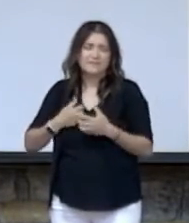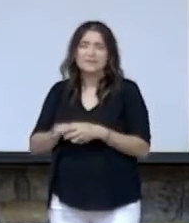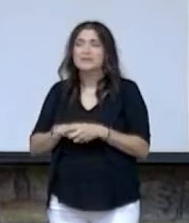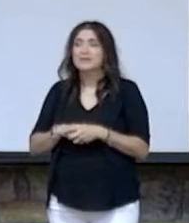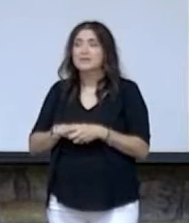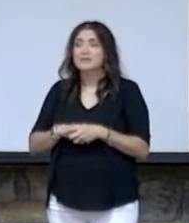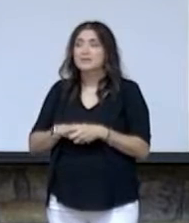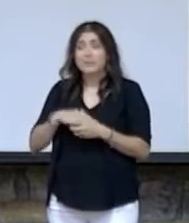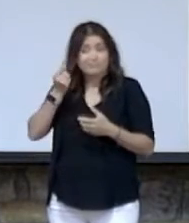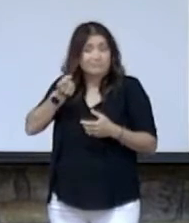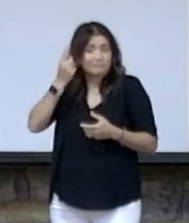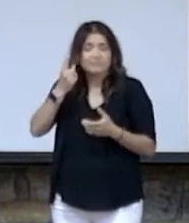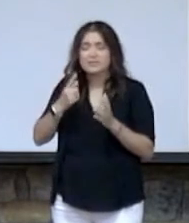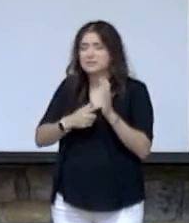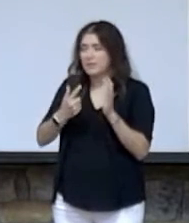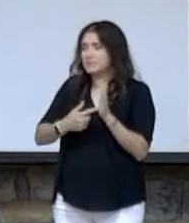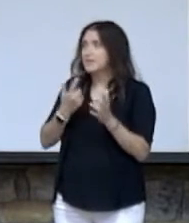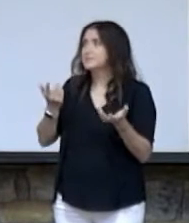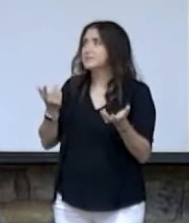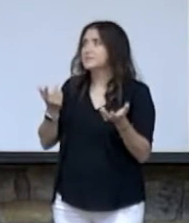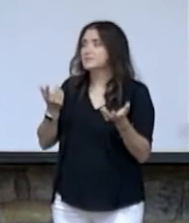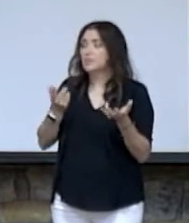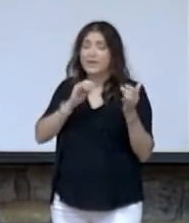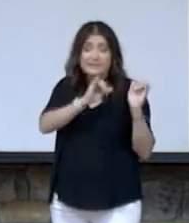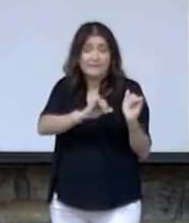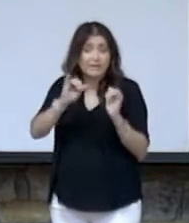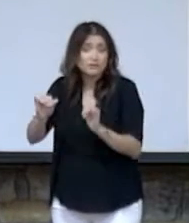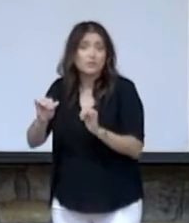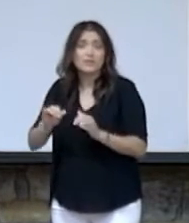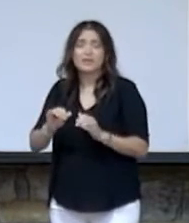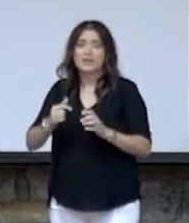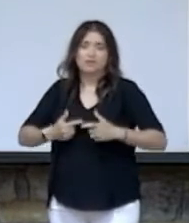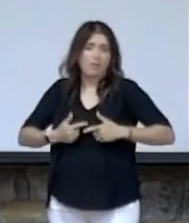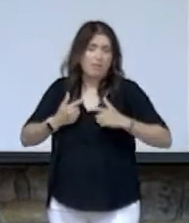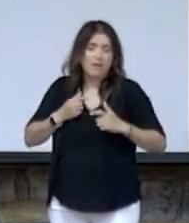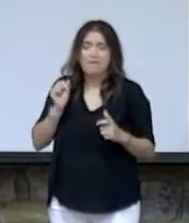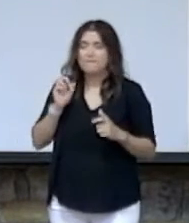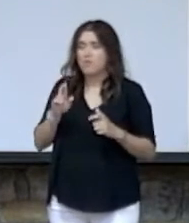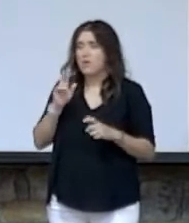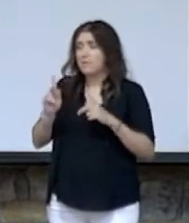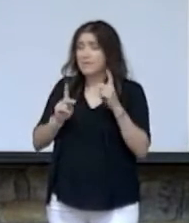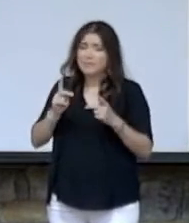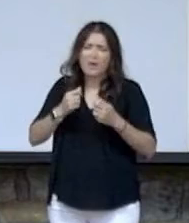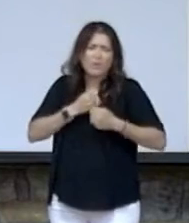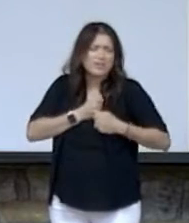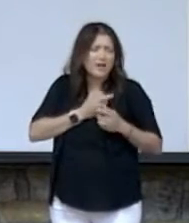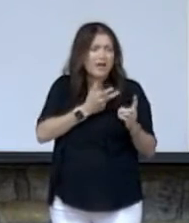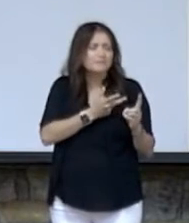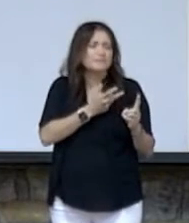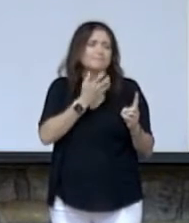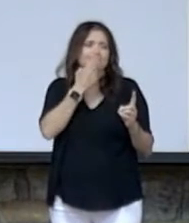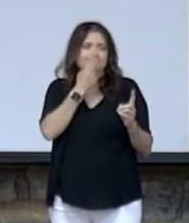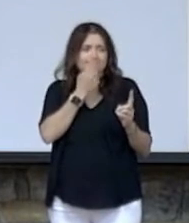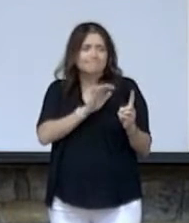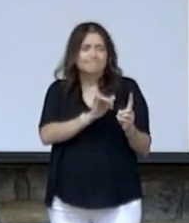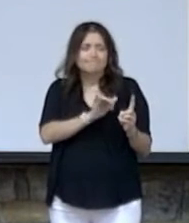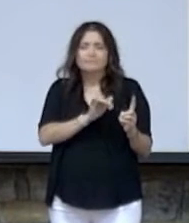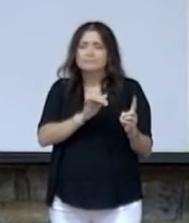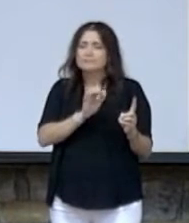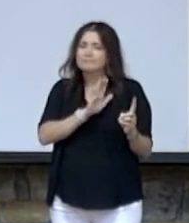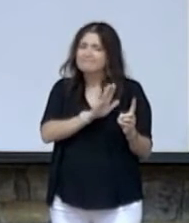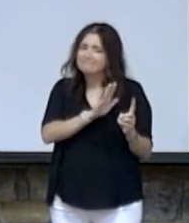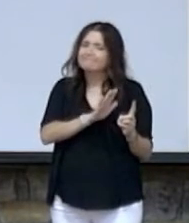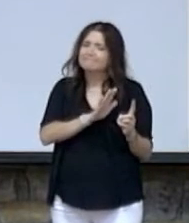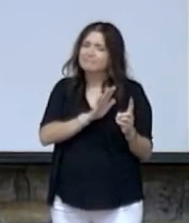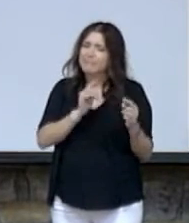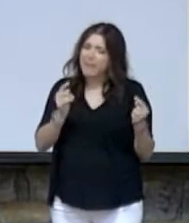also times, though, God, where either individually in our own lives or, Father, people that we love and care about go through things that